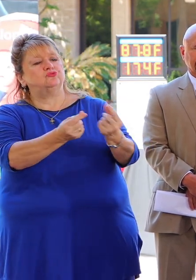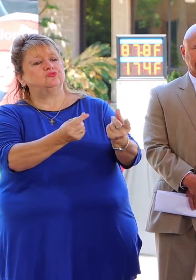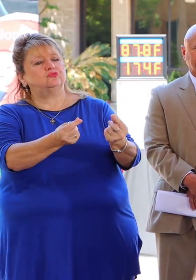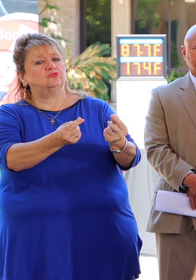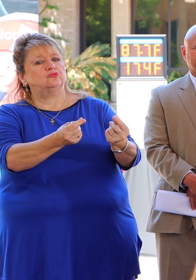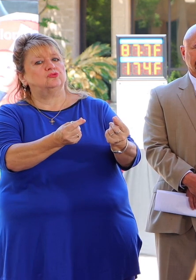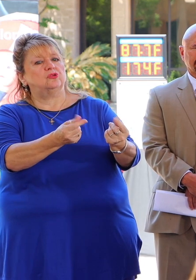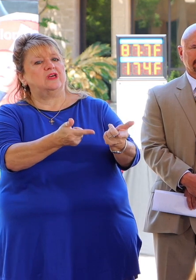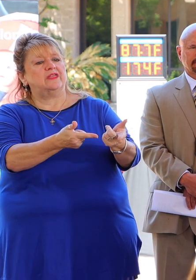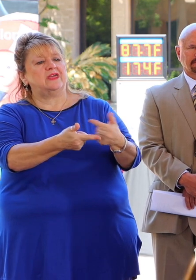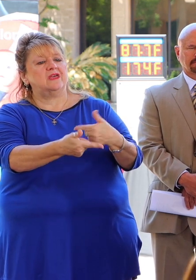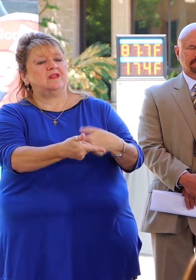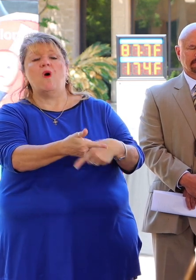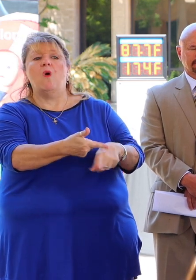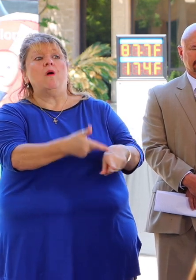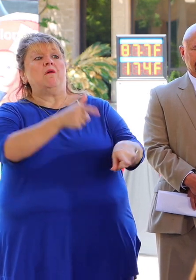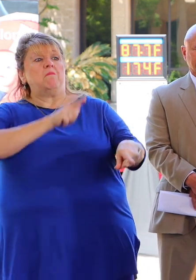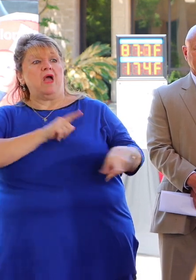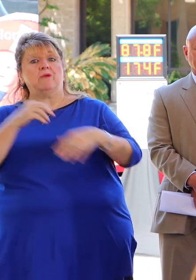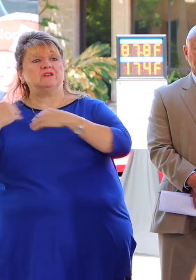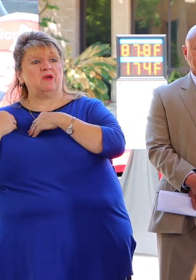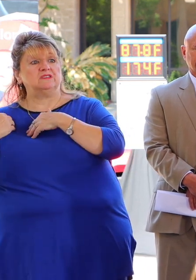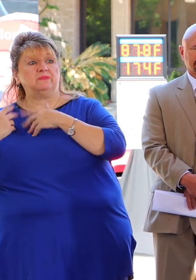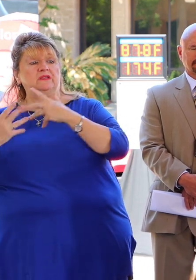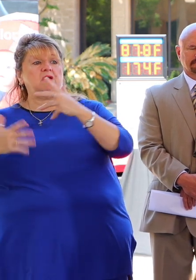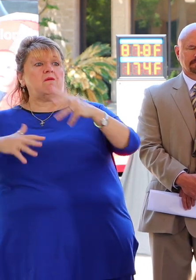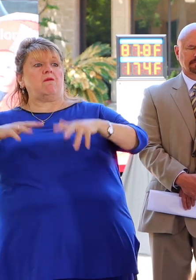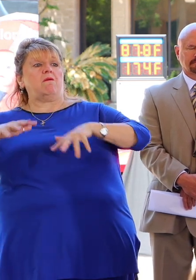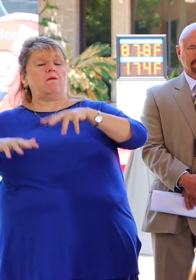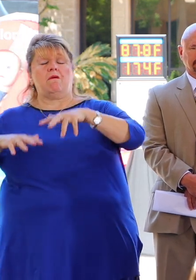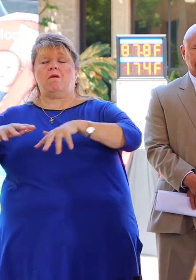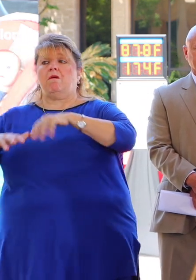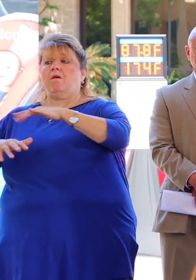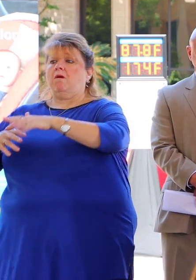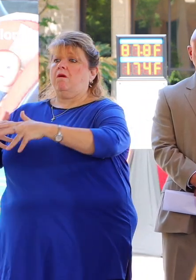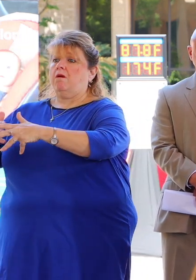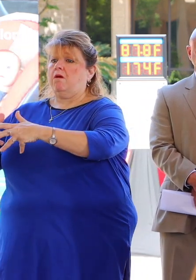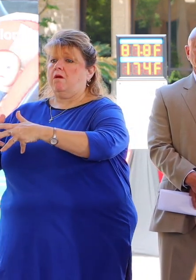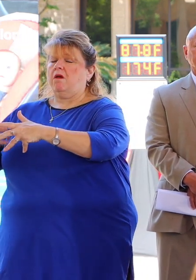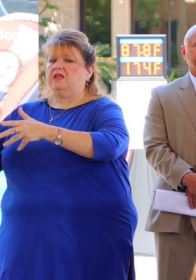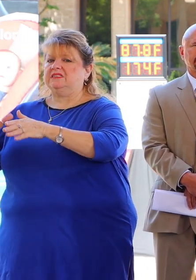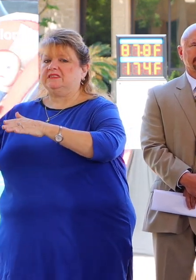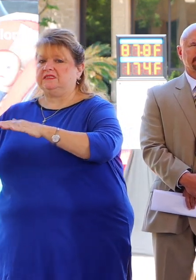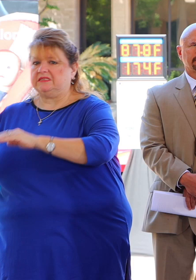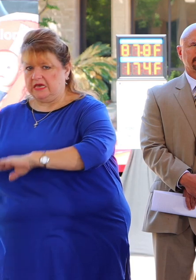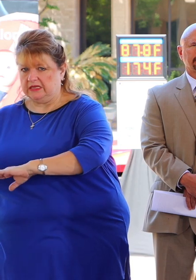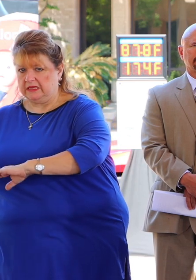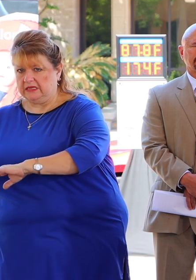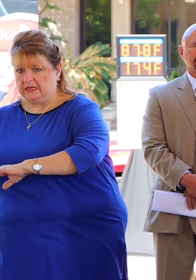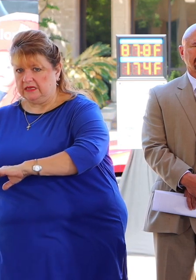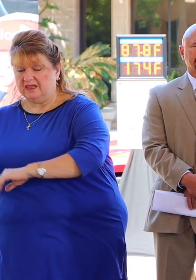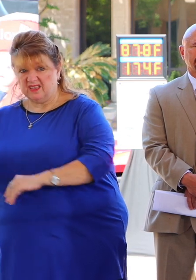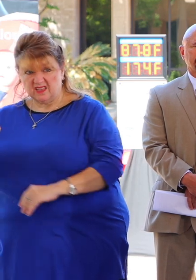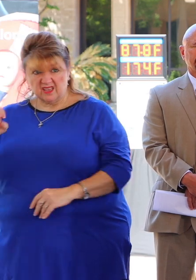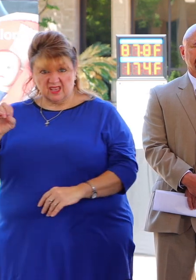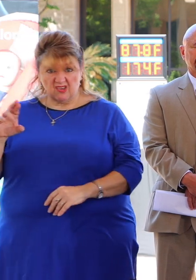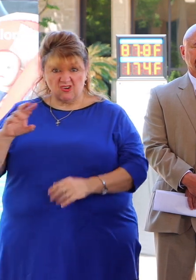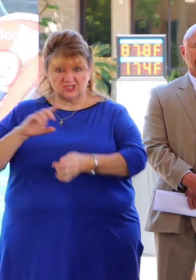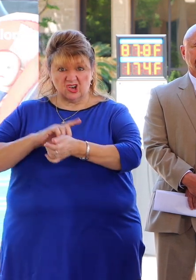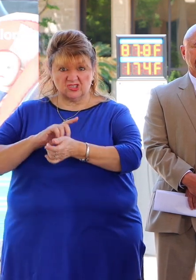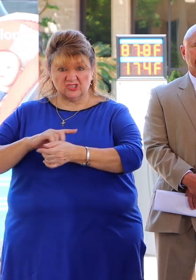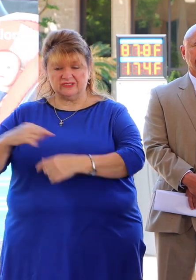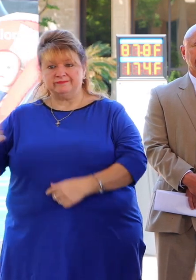the death of her child for these very reasons. And I will just say that the grief and heart